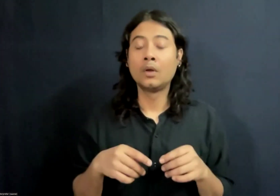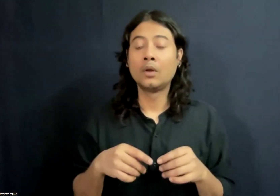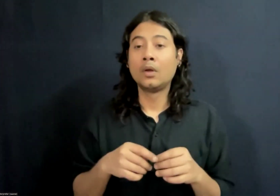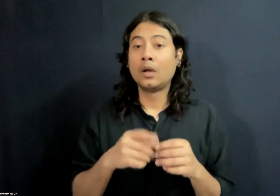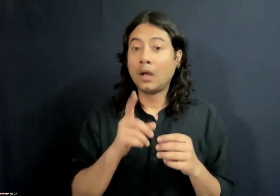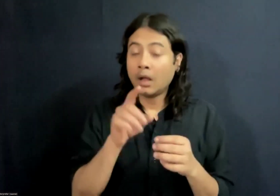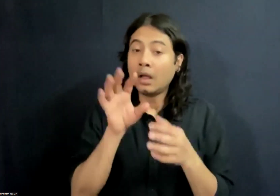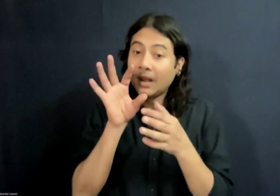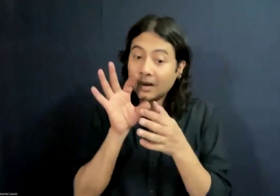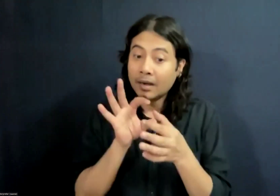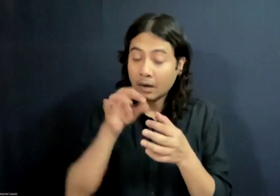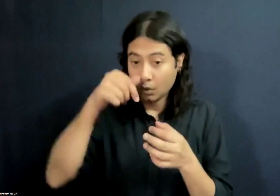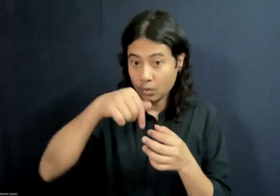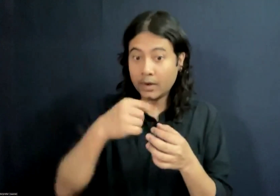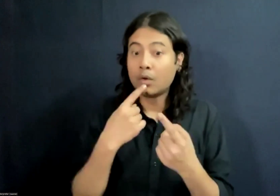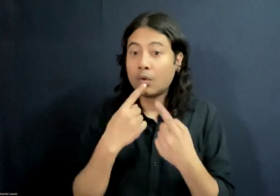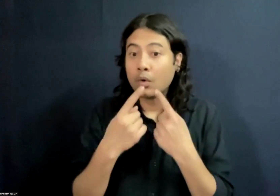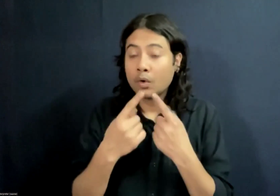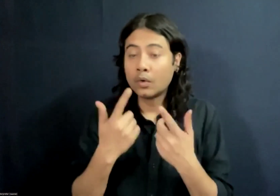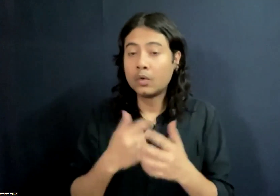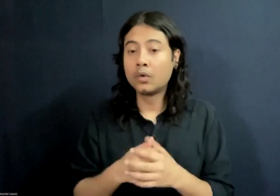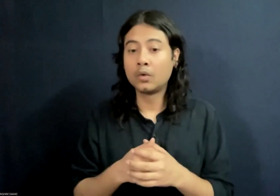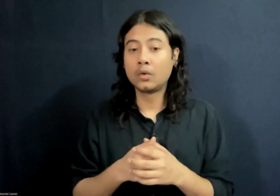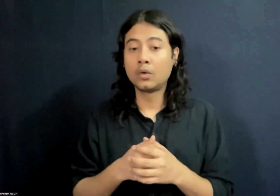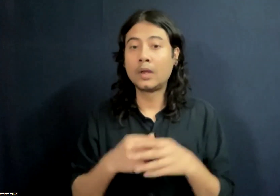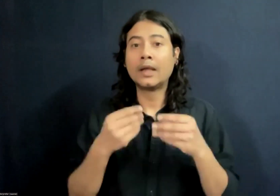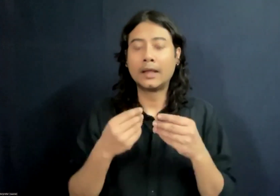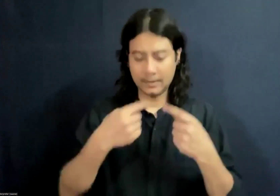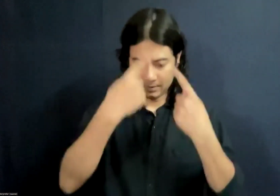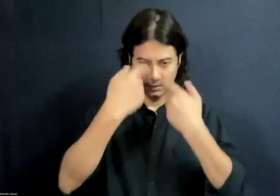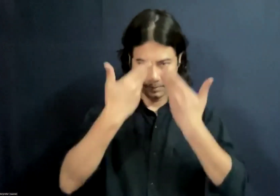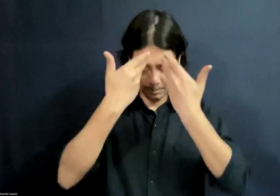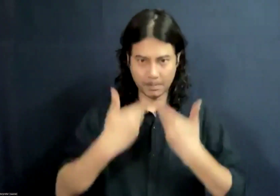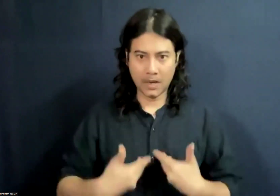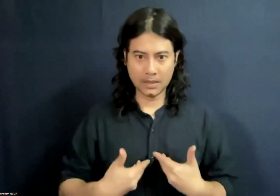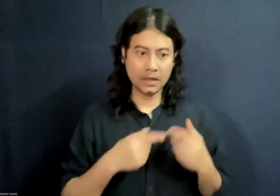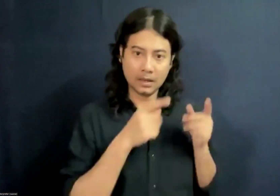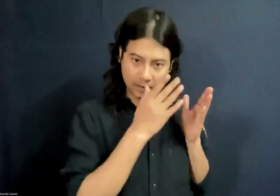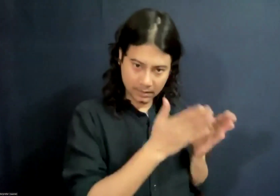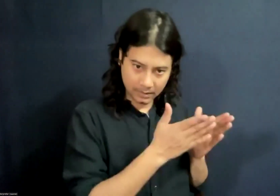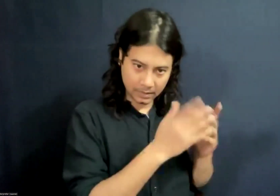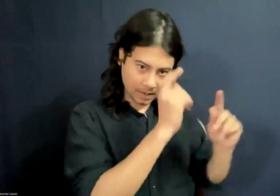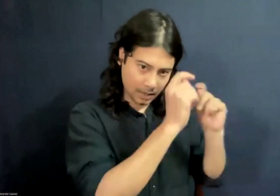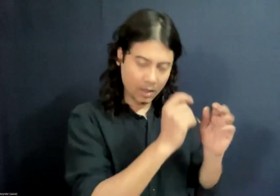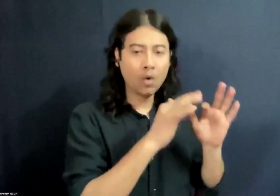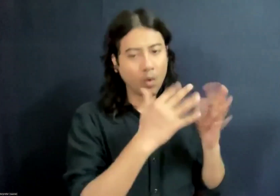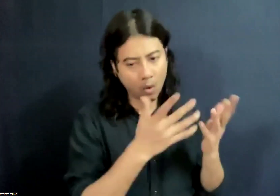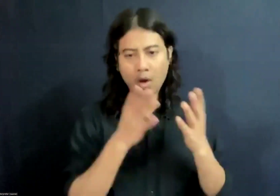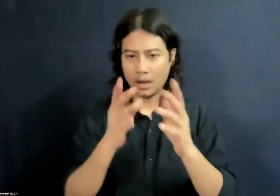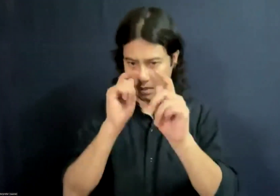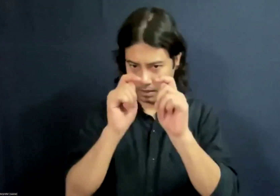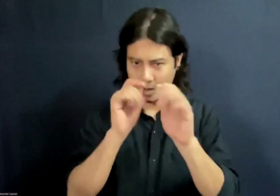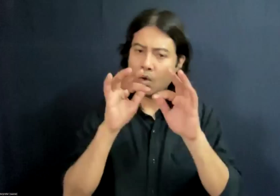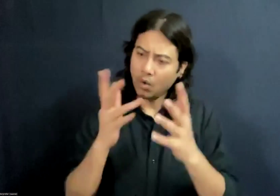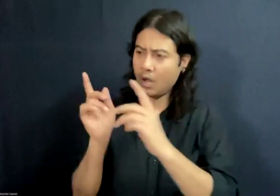give donation, what kind of donation should we give? I mean, everybody will think, oh, what is there? We